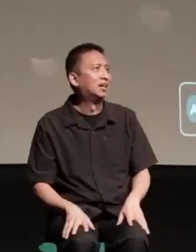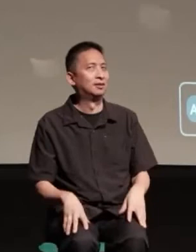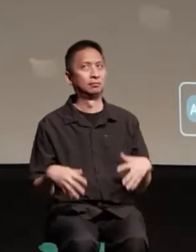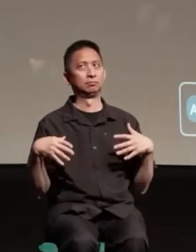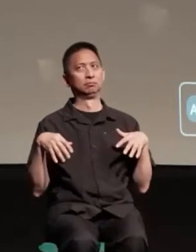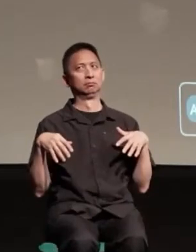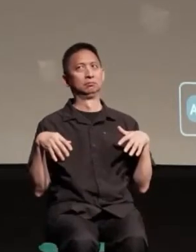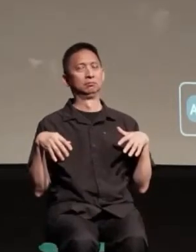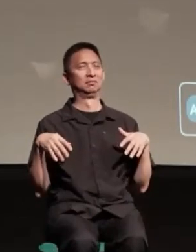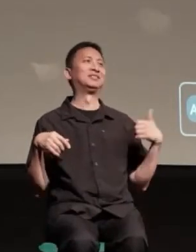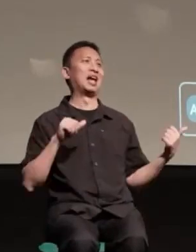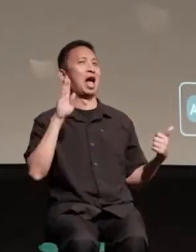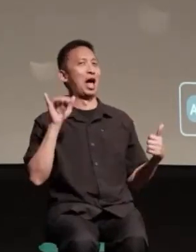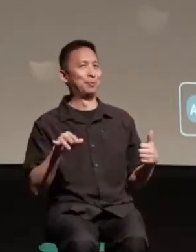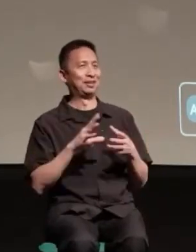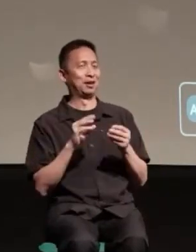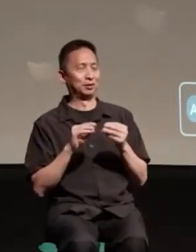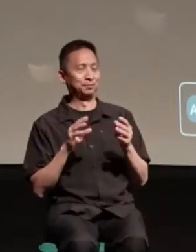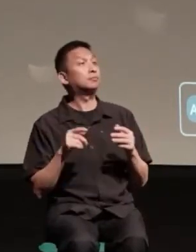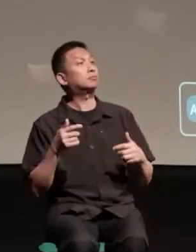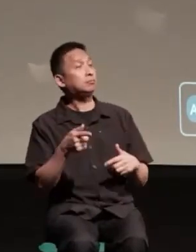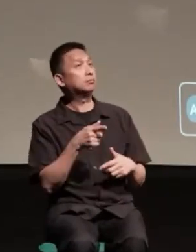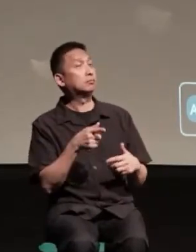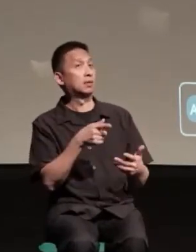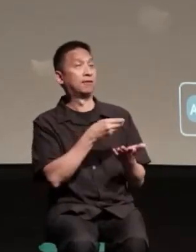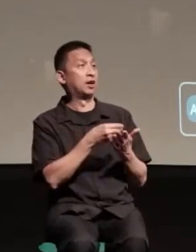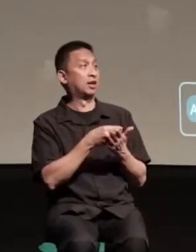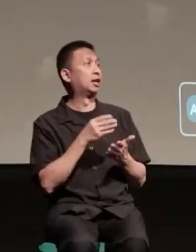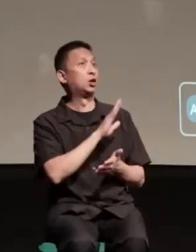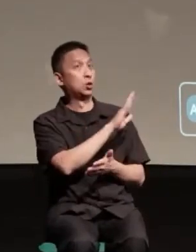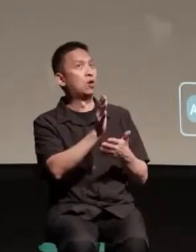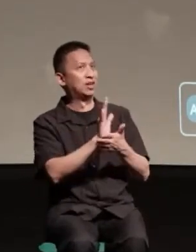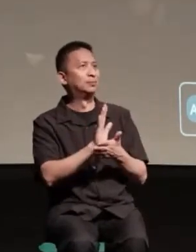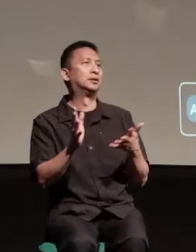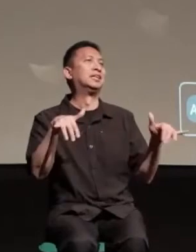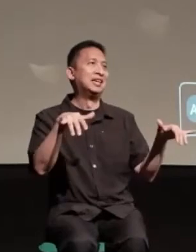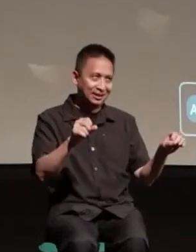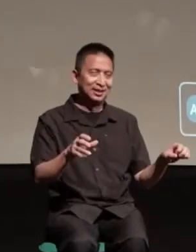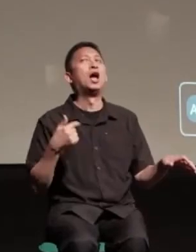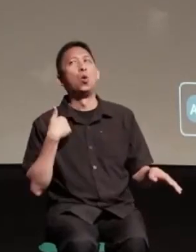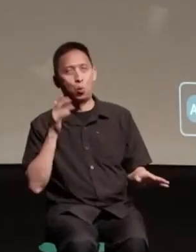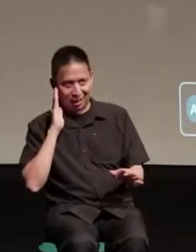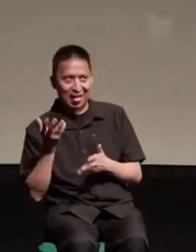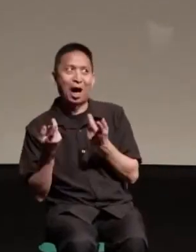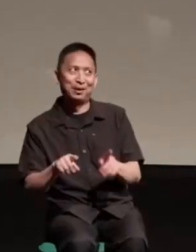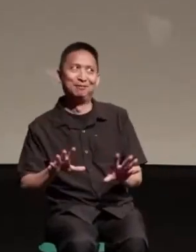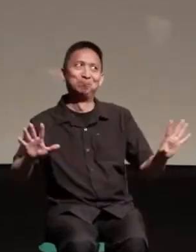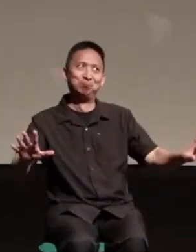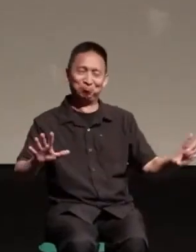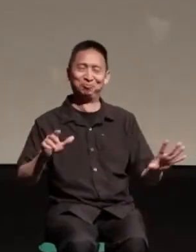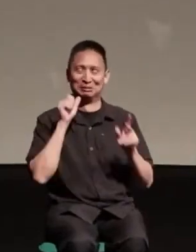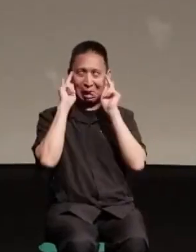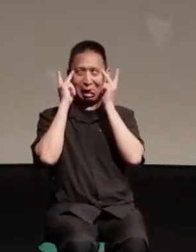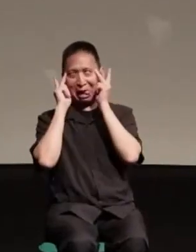And Shout I'm stuff. going to say that funding your films is going to be a given. So things other